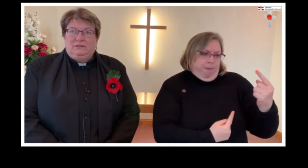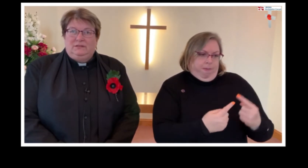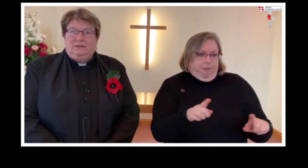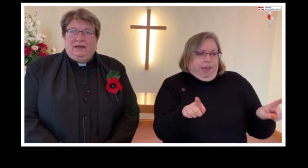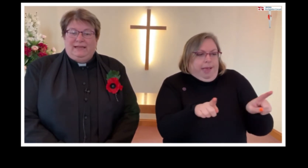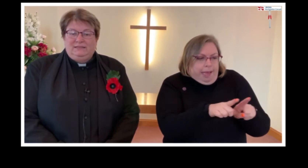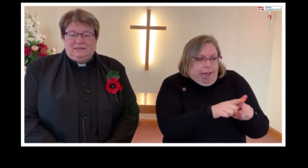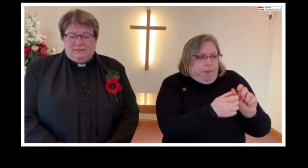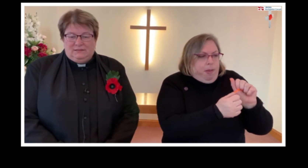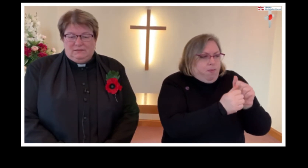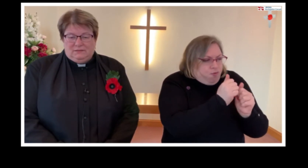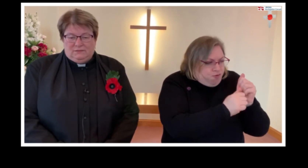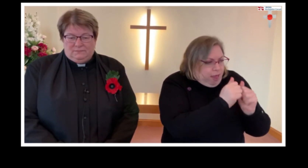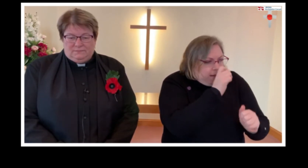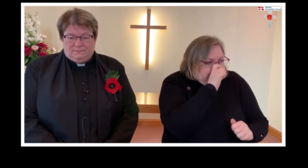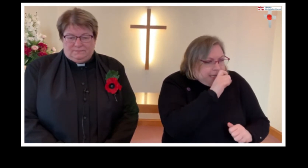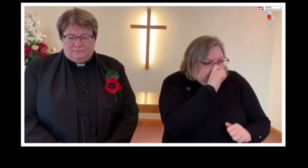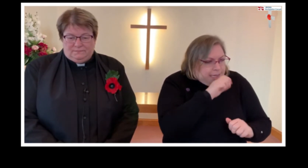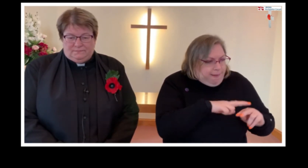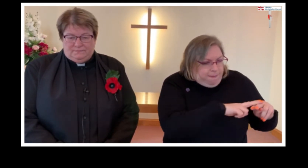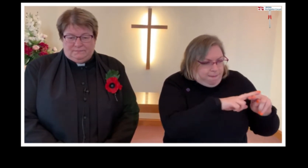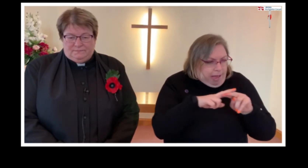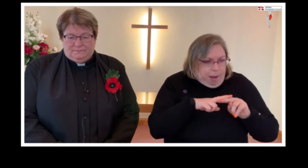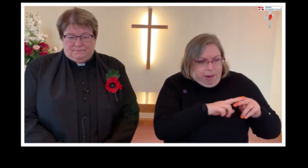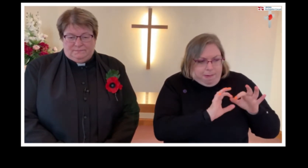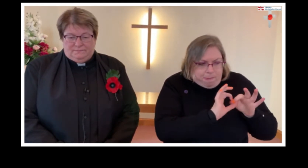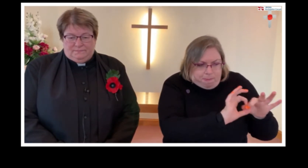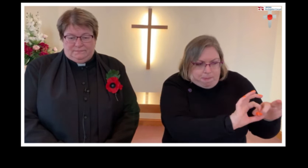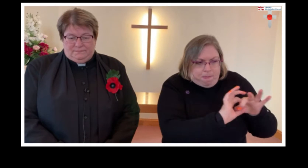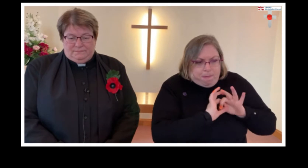brothers and sisters.